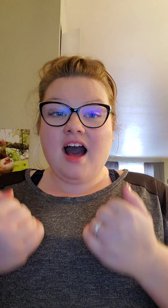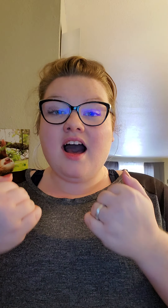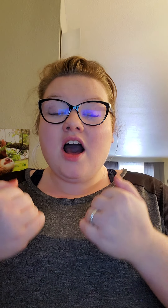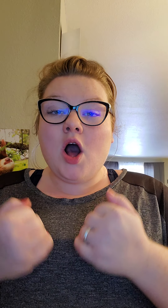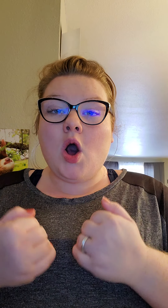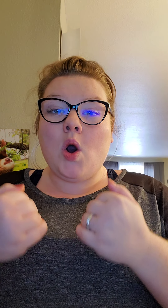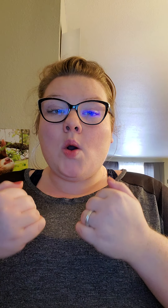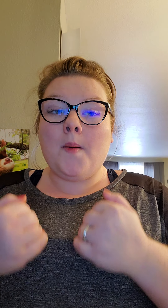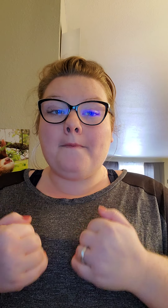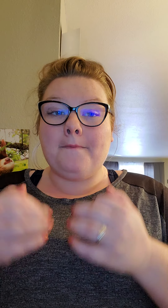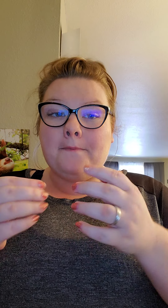H, O, M.